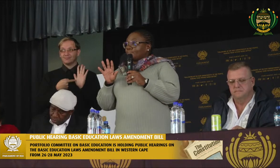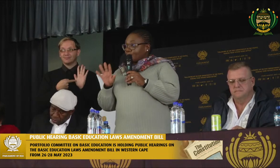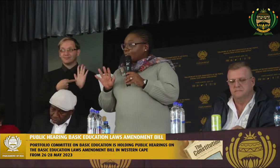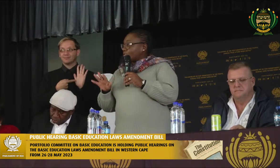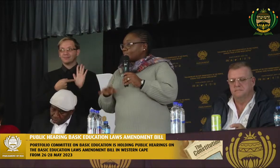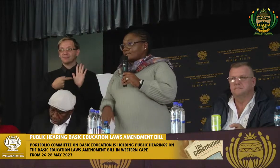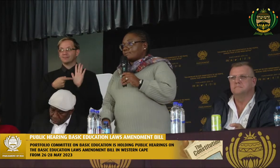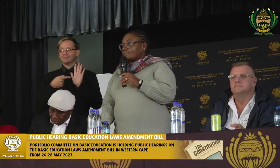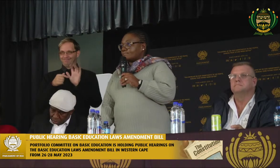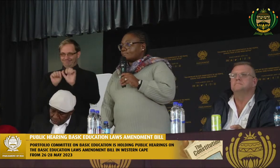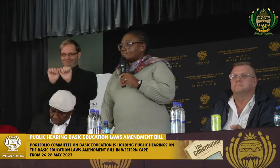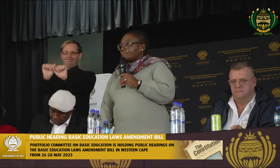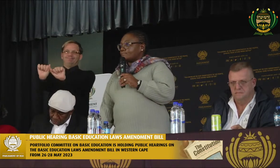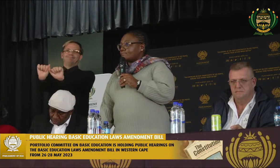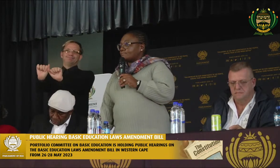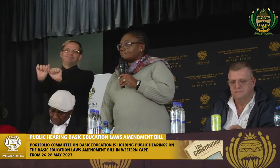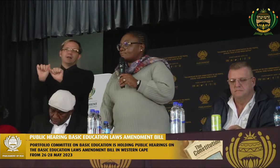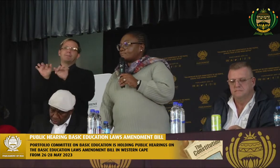it's the people's bill.